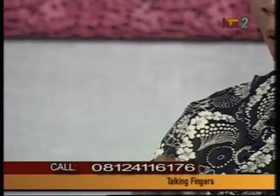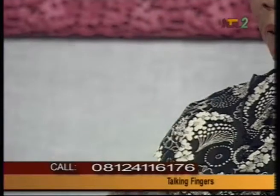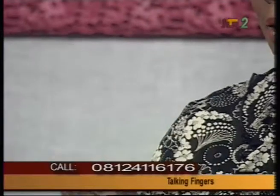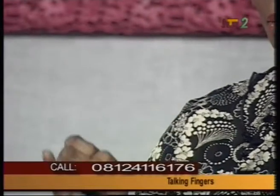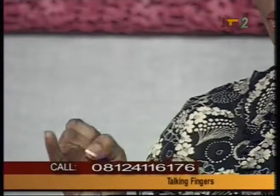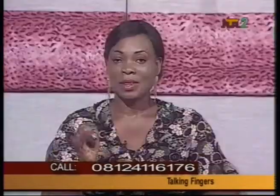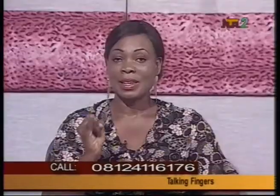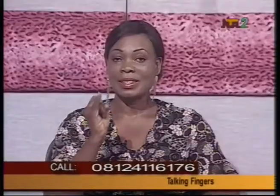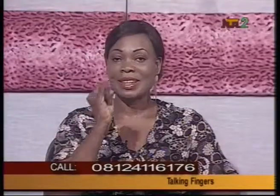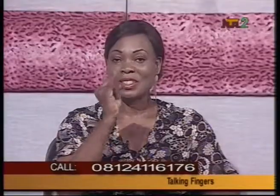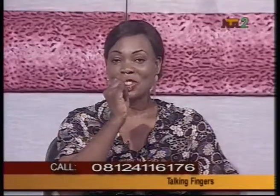anti-clockwise. That's letter J.